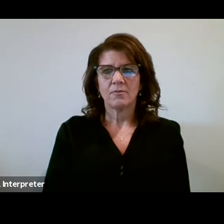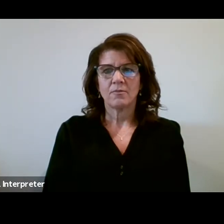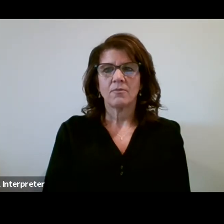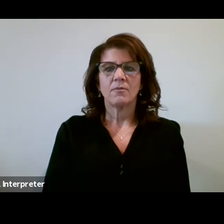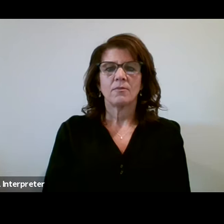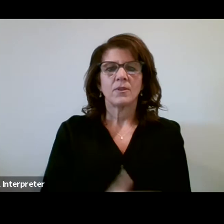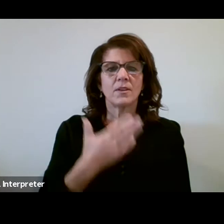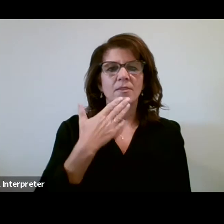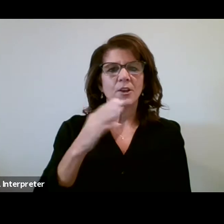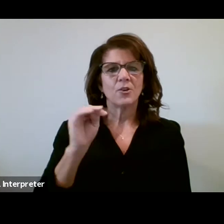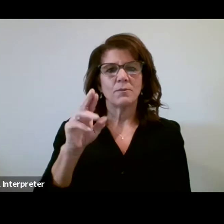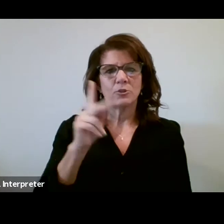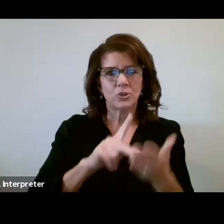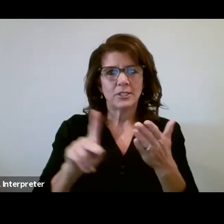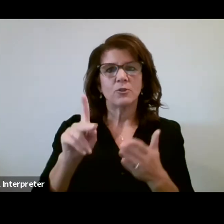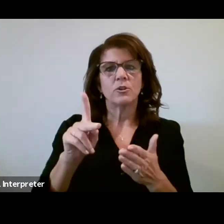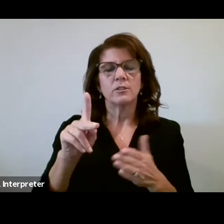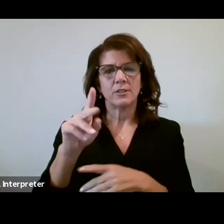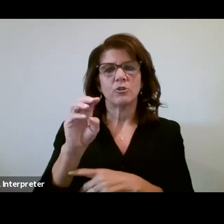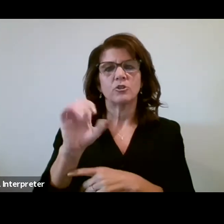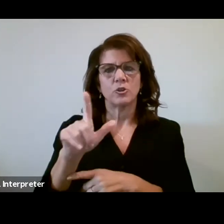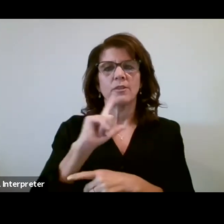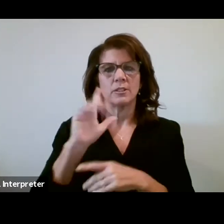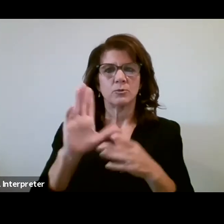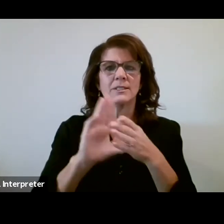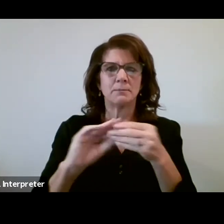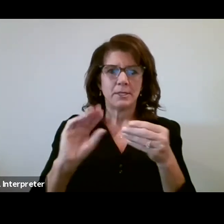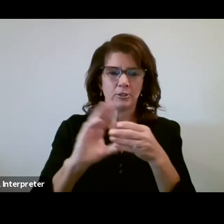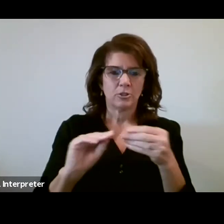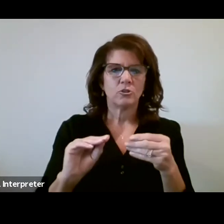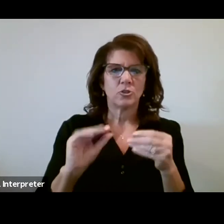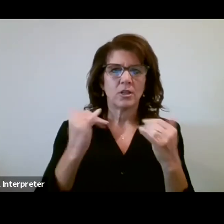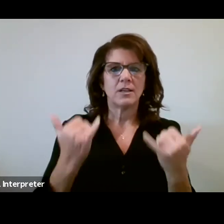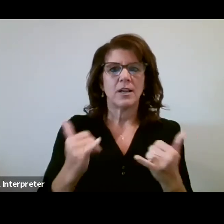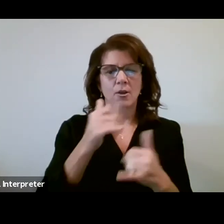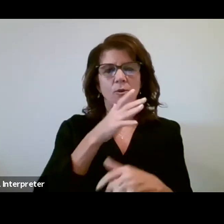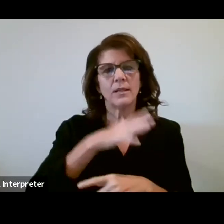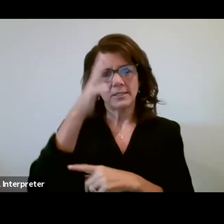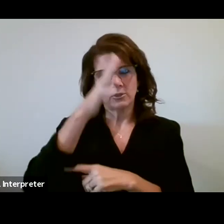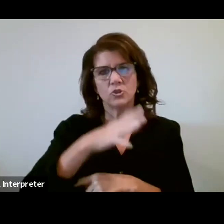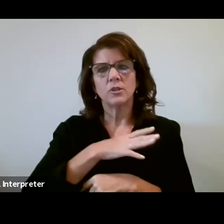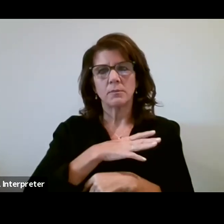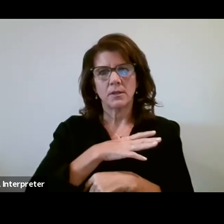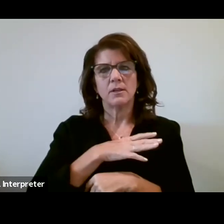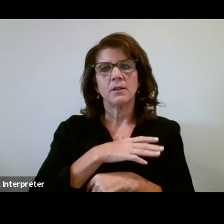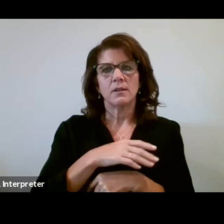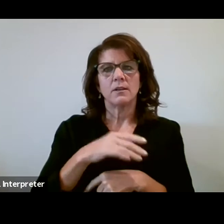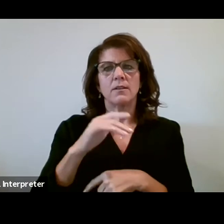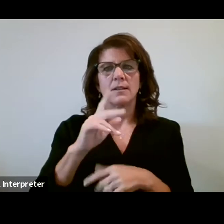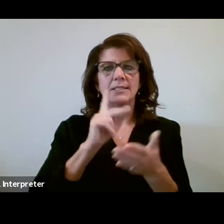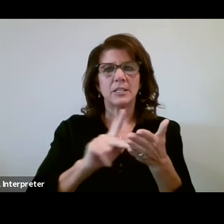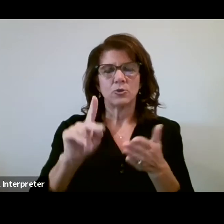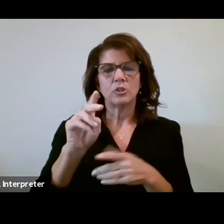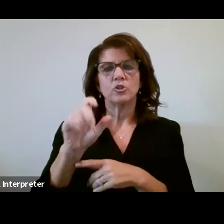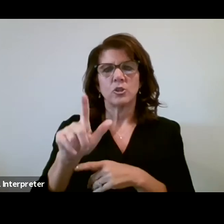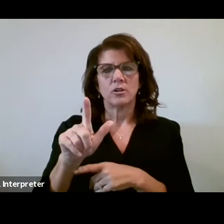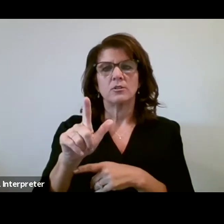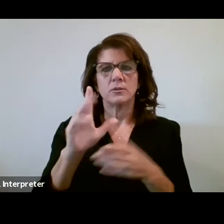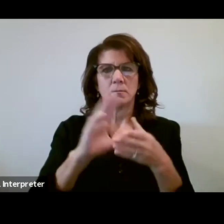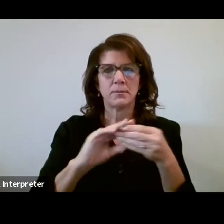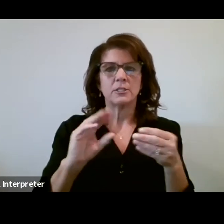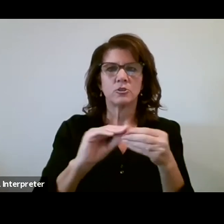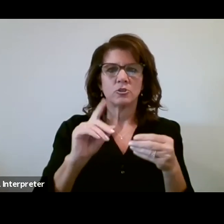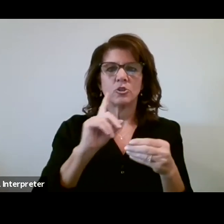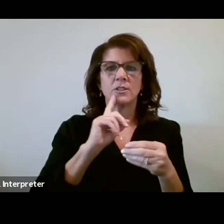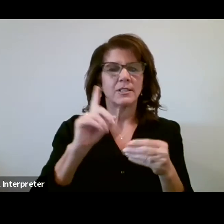Thank you, Mr. Secretary General. This was his message. And now, ladies and gentlemen, the Secretary General's message